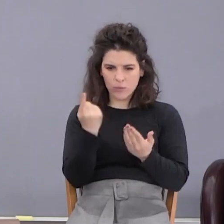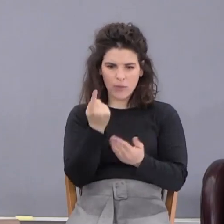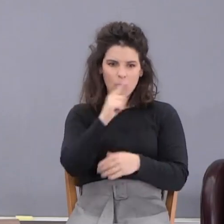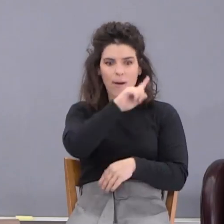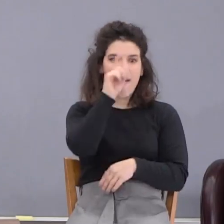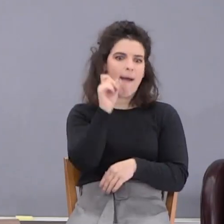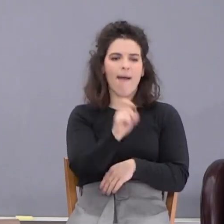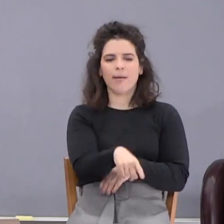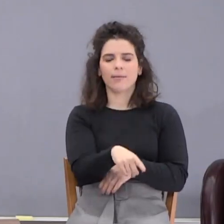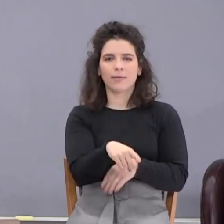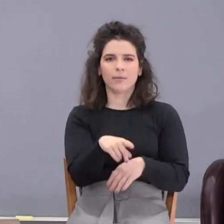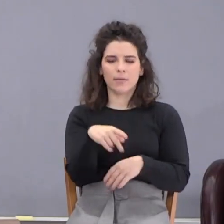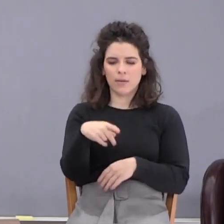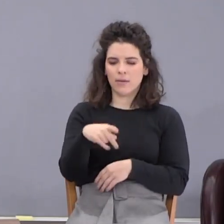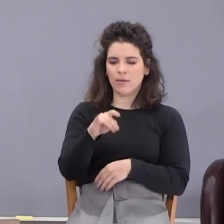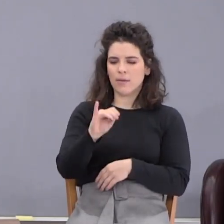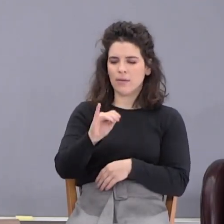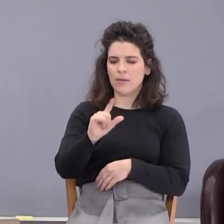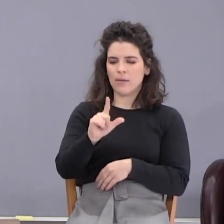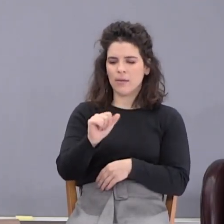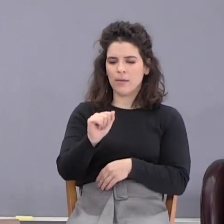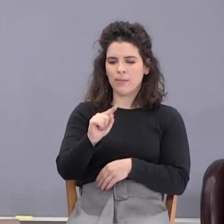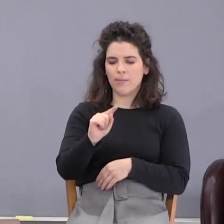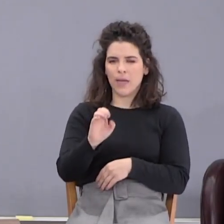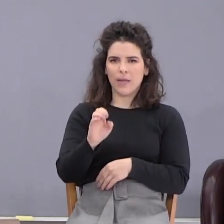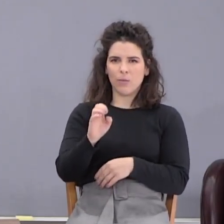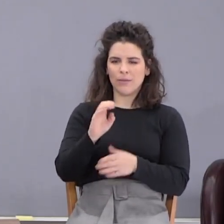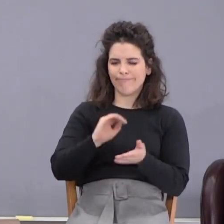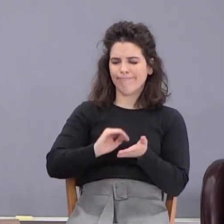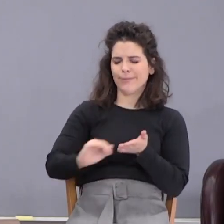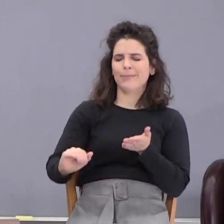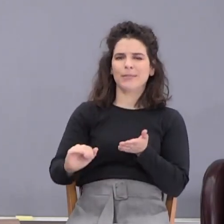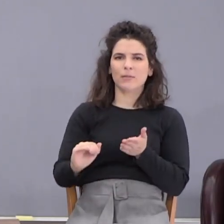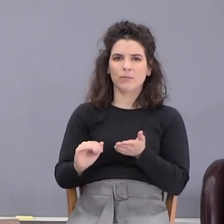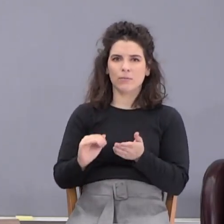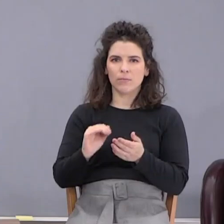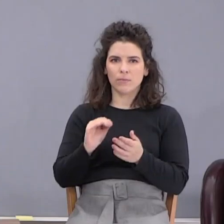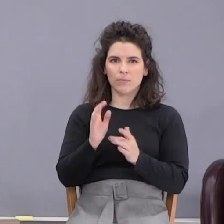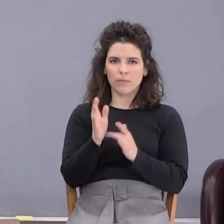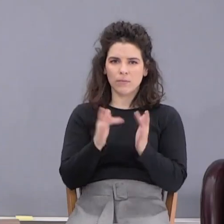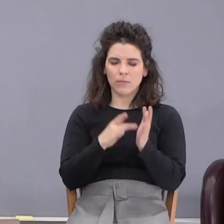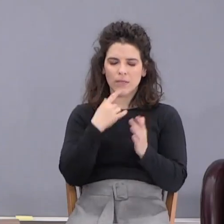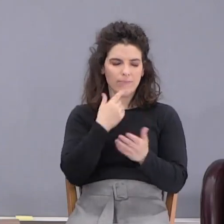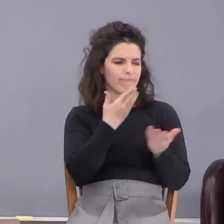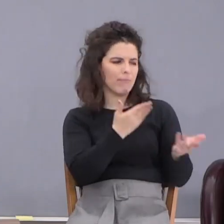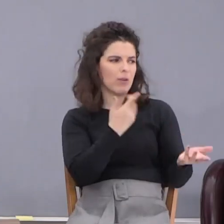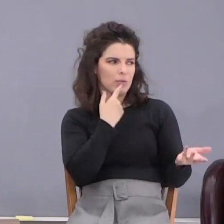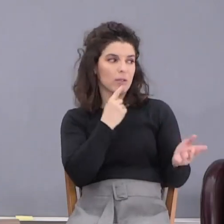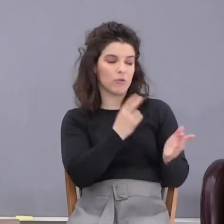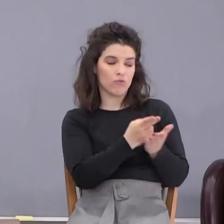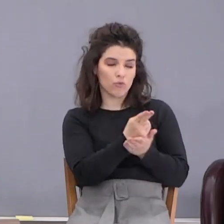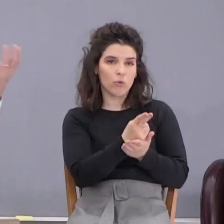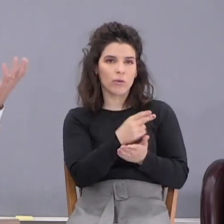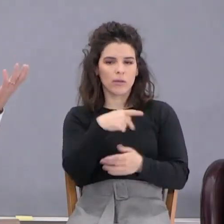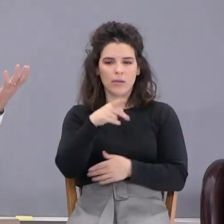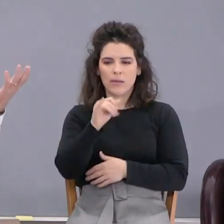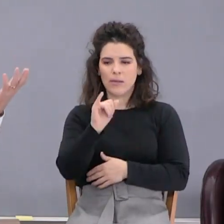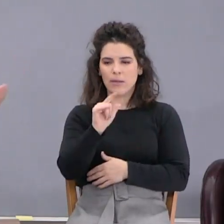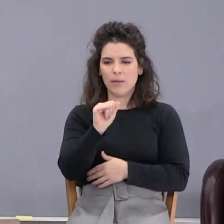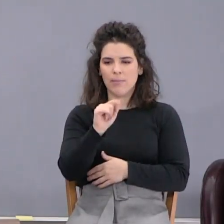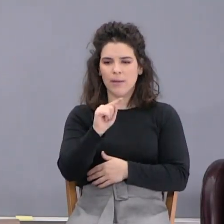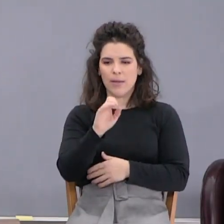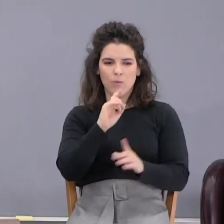question, Pilate, he was dismissive. When Jesus said, thou sayest the truth, and then Pilate responded, what is